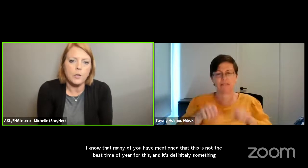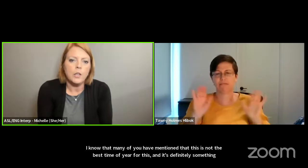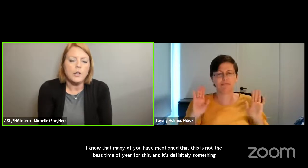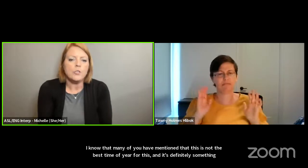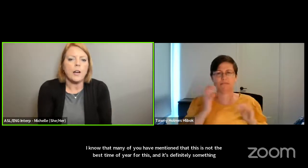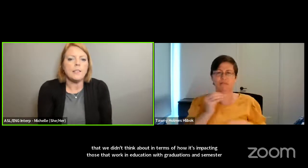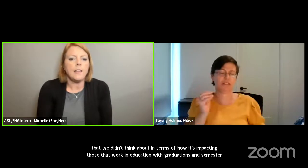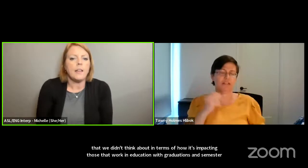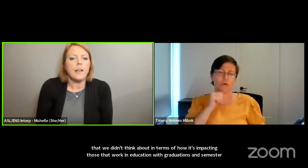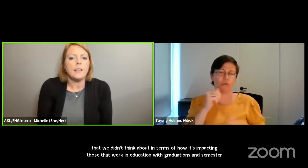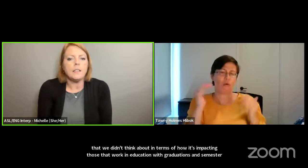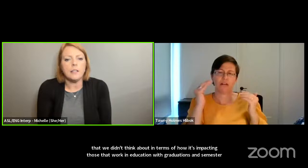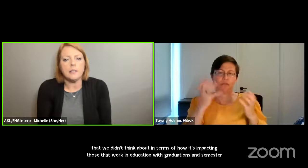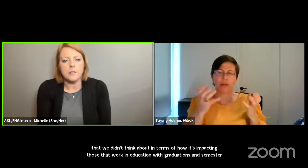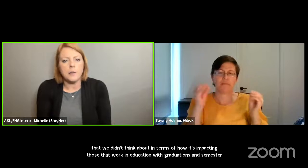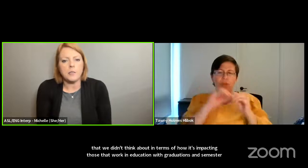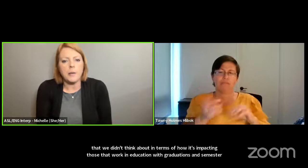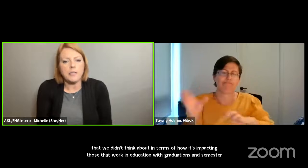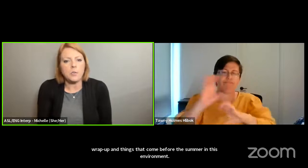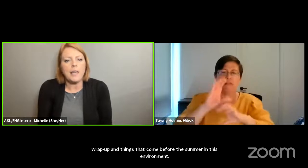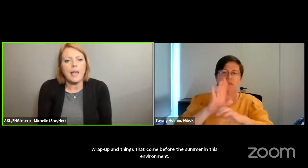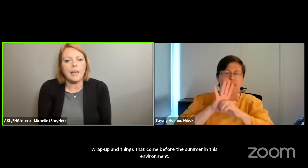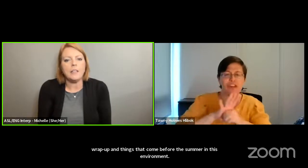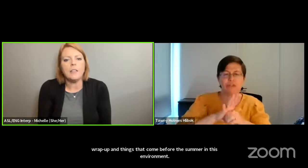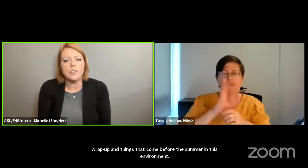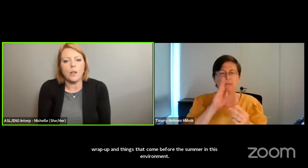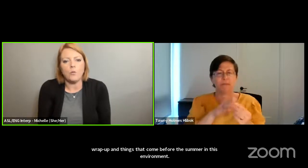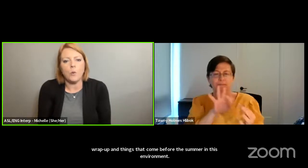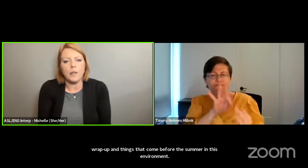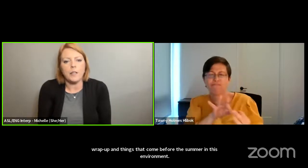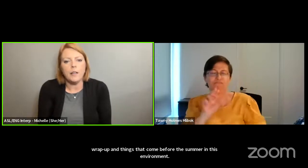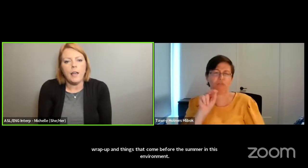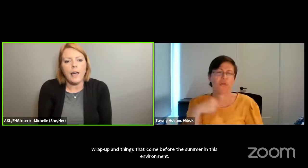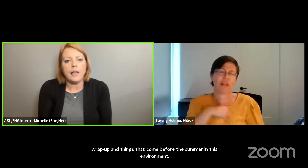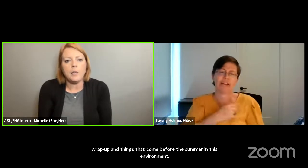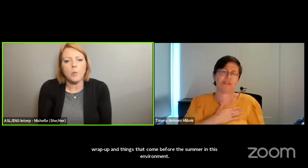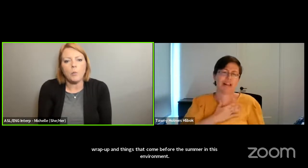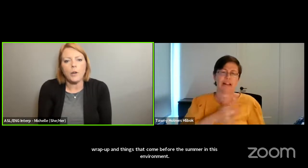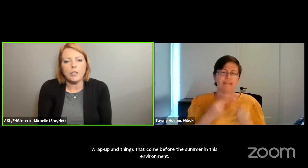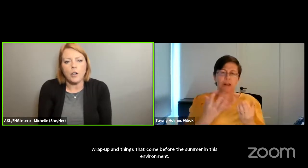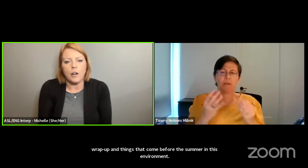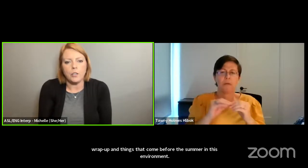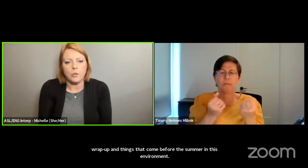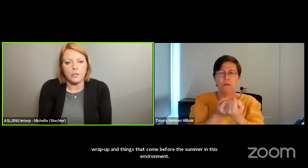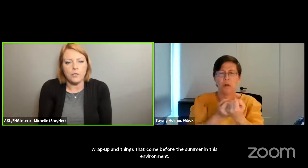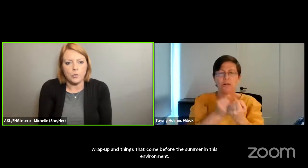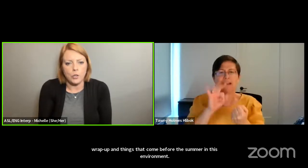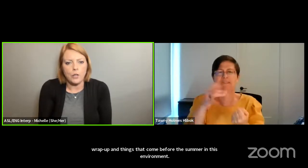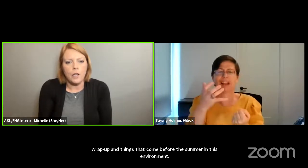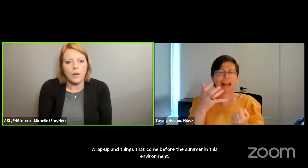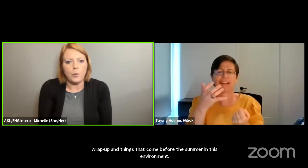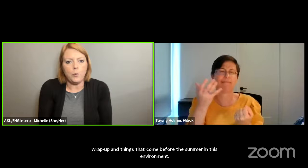and I will try to think ahead as best as we can to avoid adding more pressure on